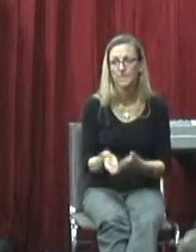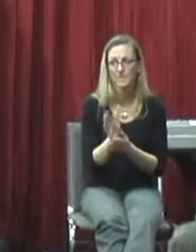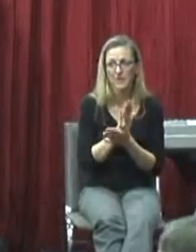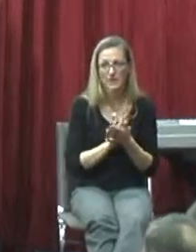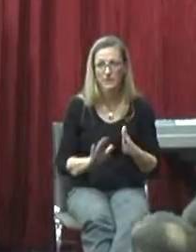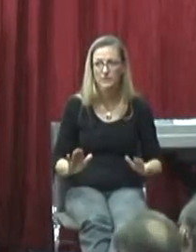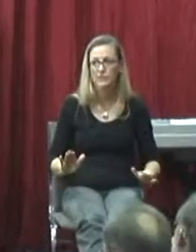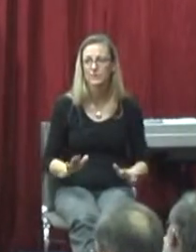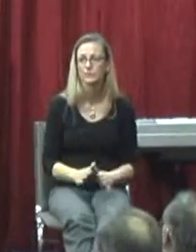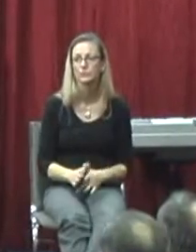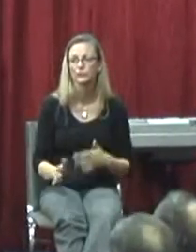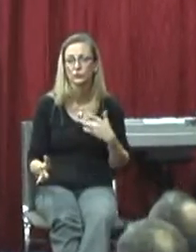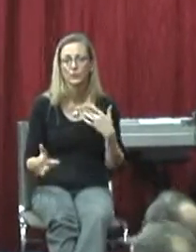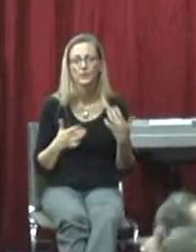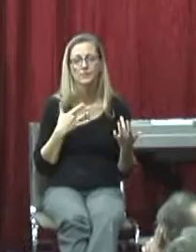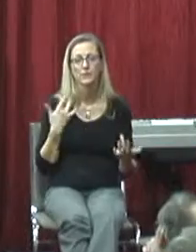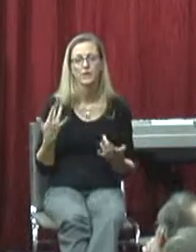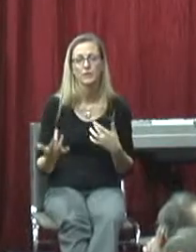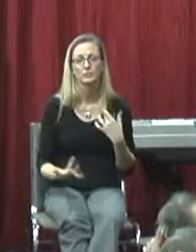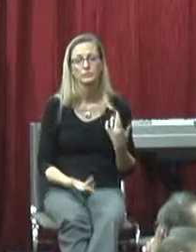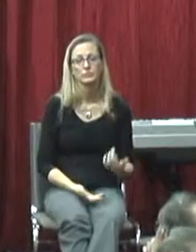Peace. Joy.